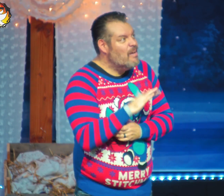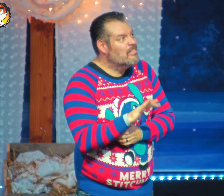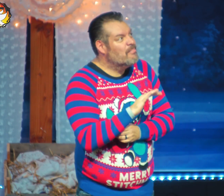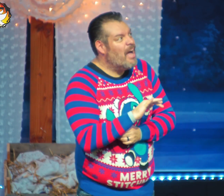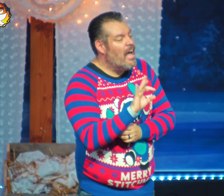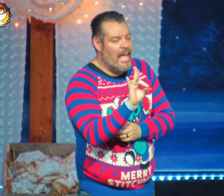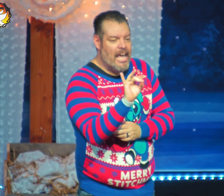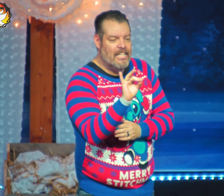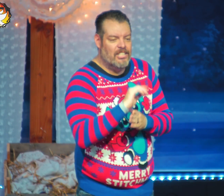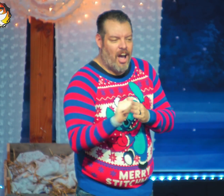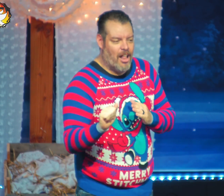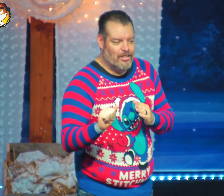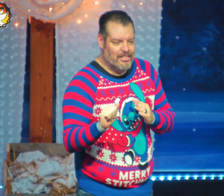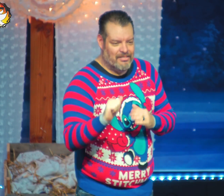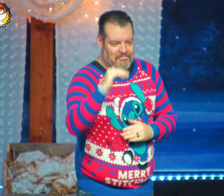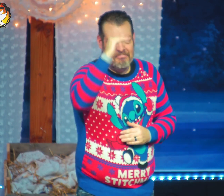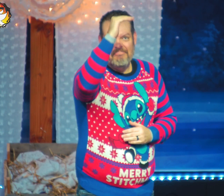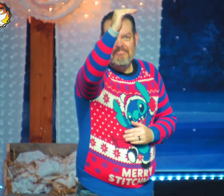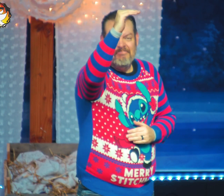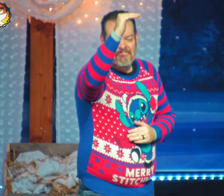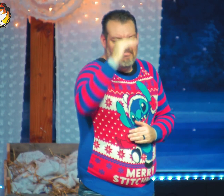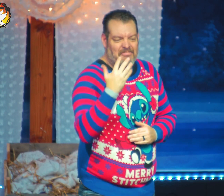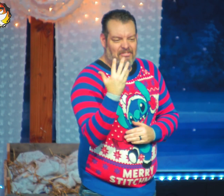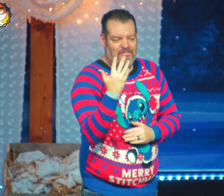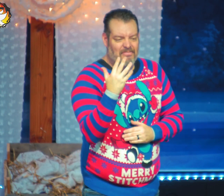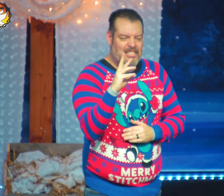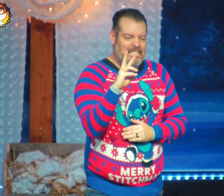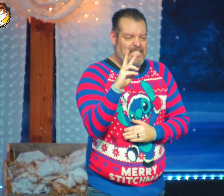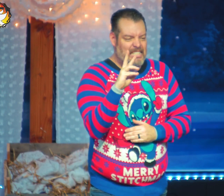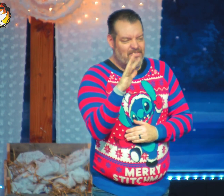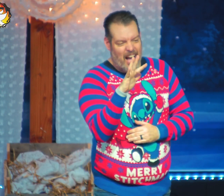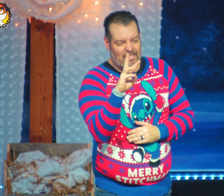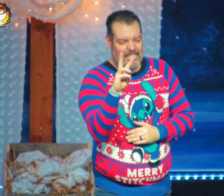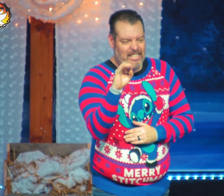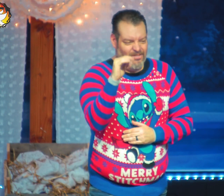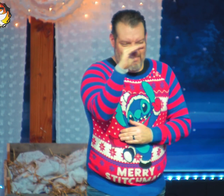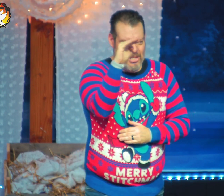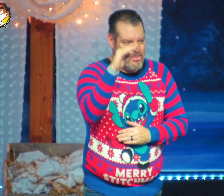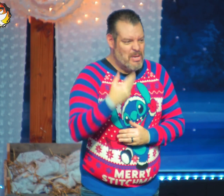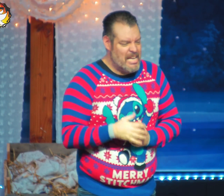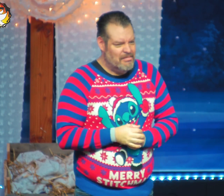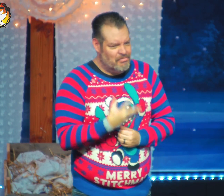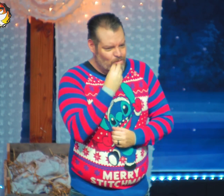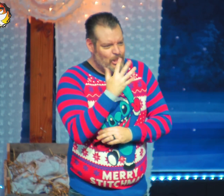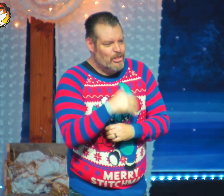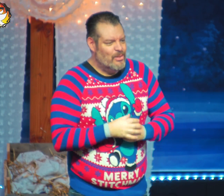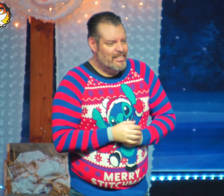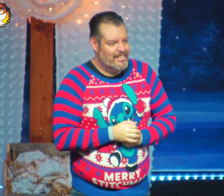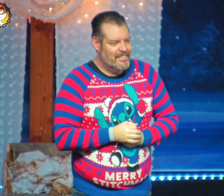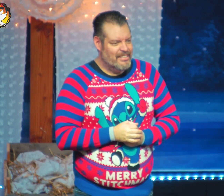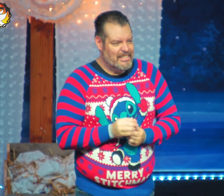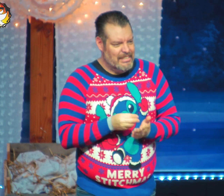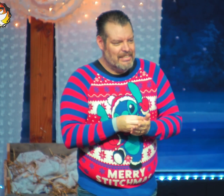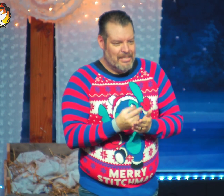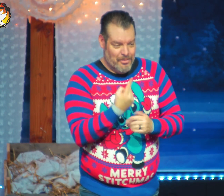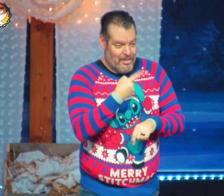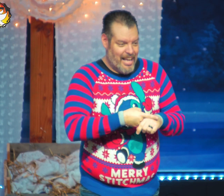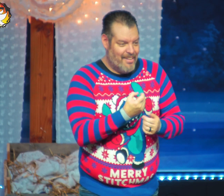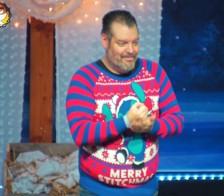fall. So it saves money, right? If you could reuse your tree, $200, $300 for a good quality used